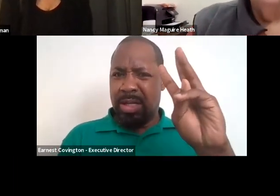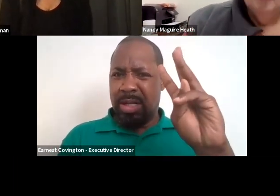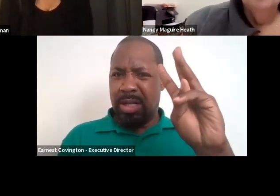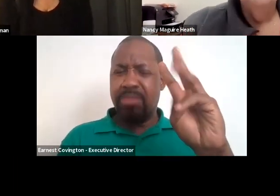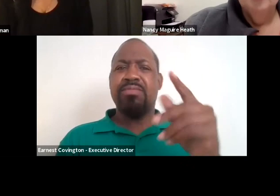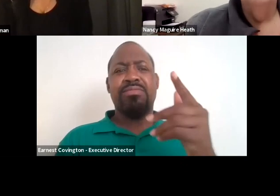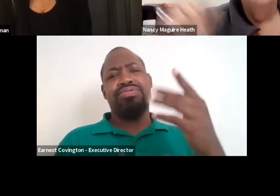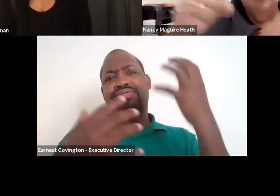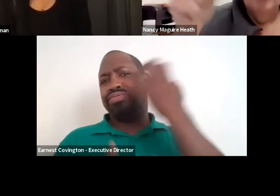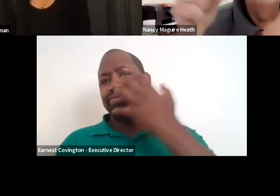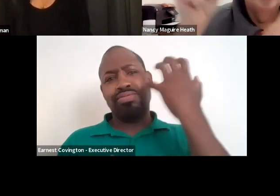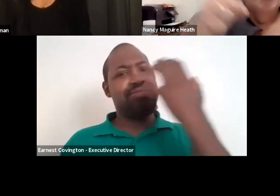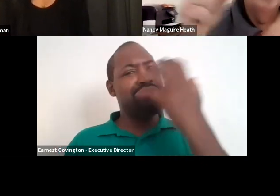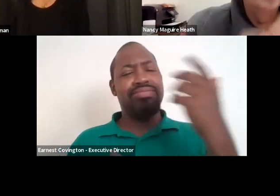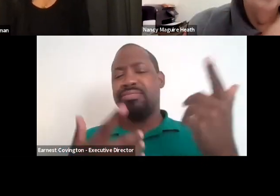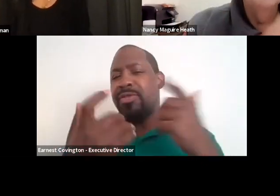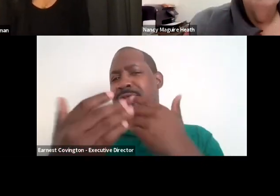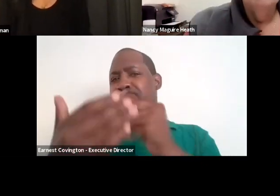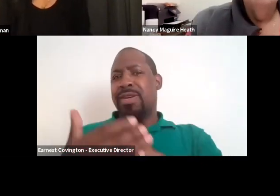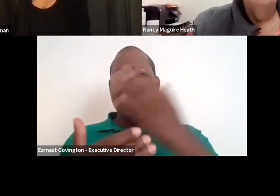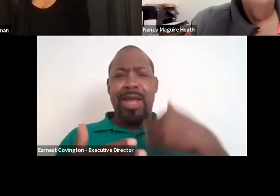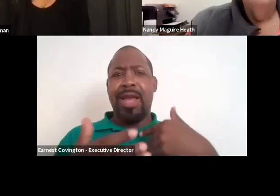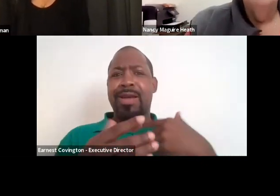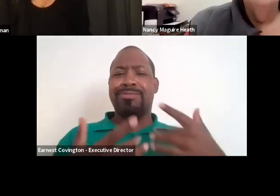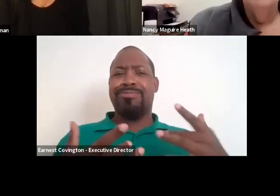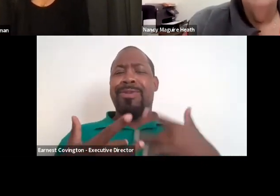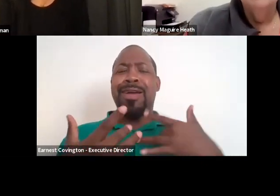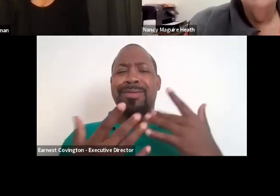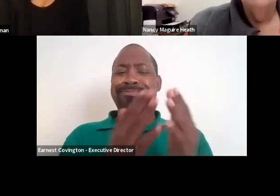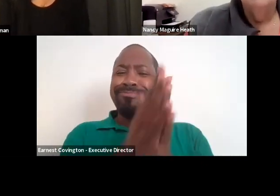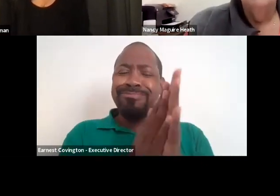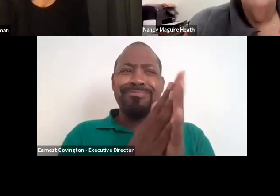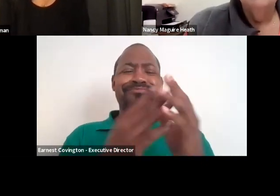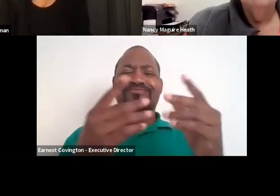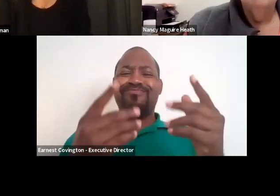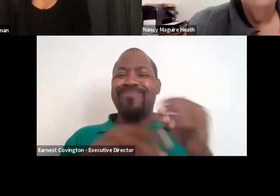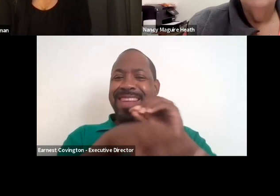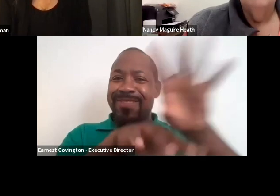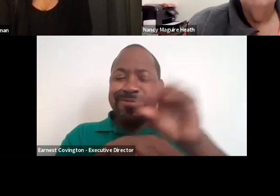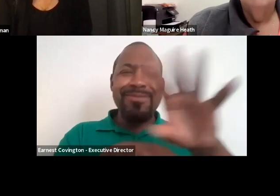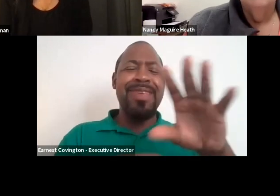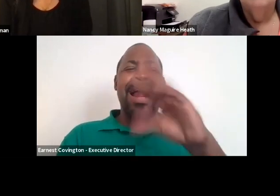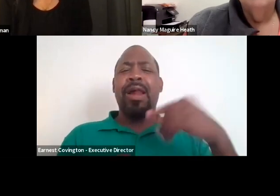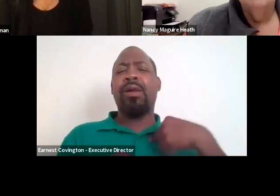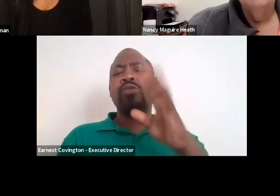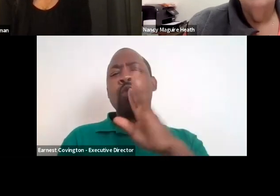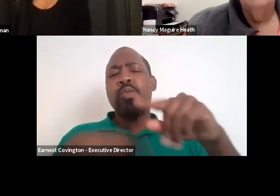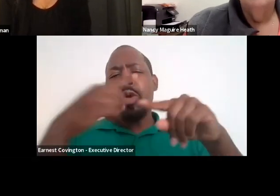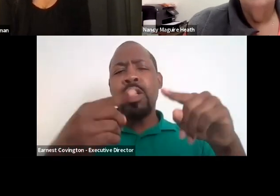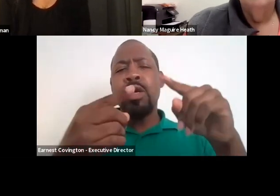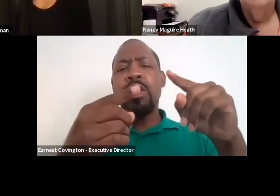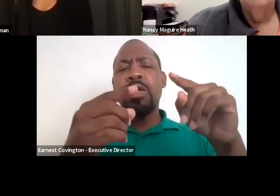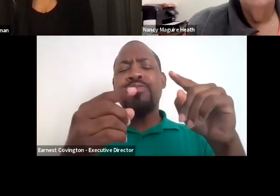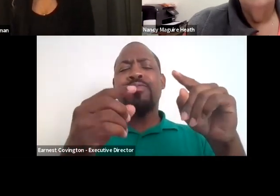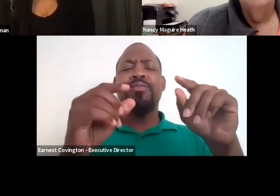16th, Mhm. wasn't it? Wow, what an experience. It was great. It was really wonderful